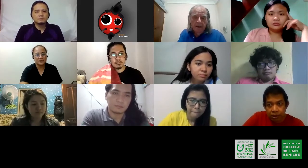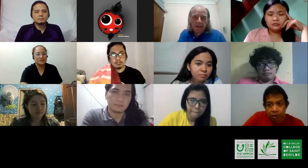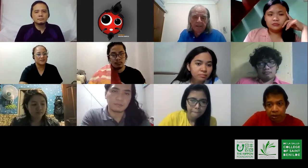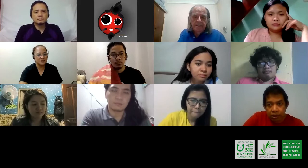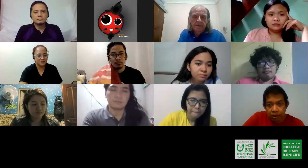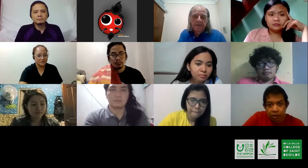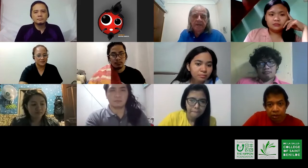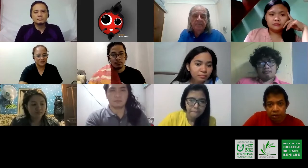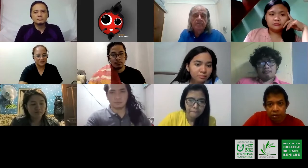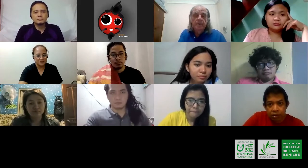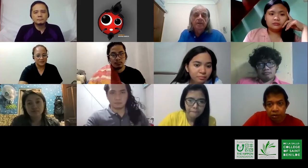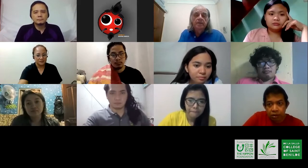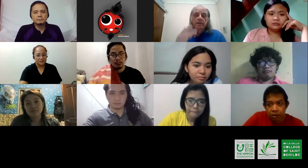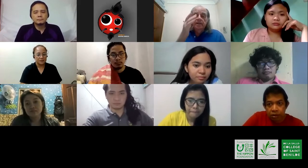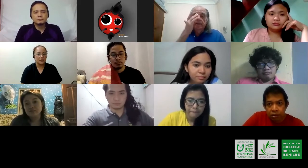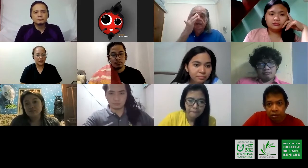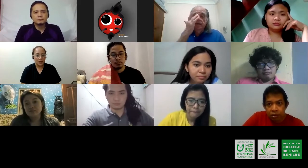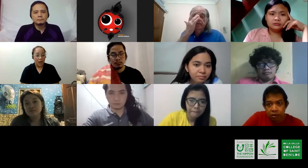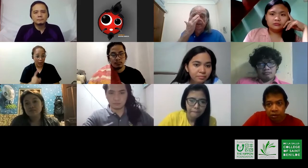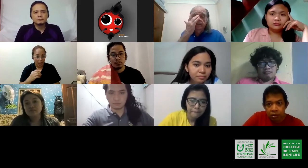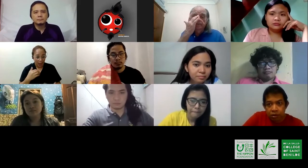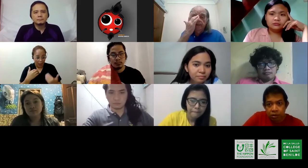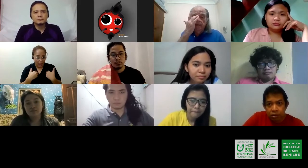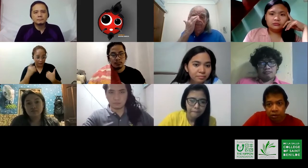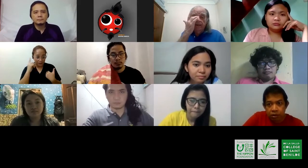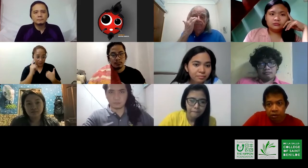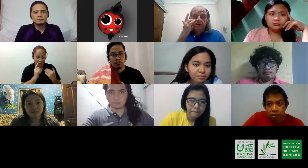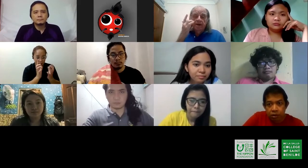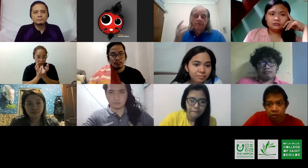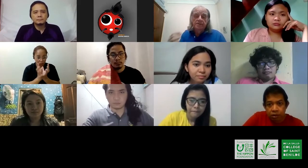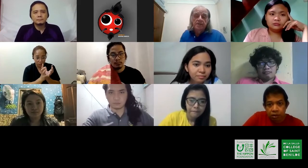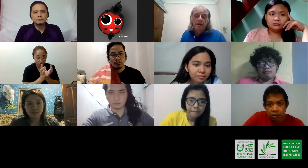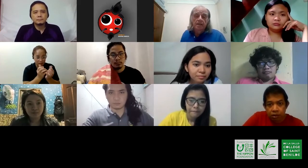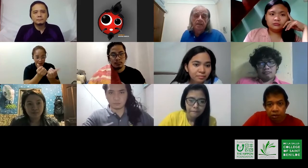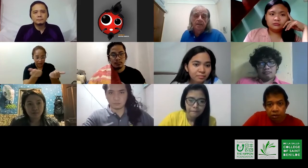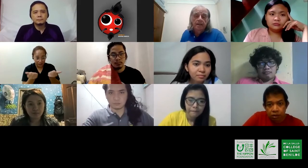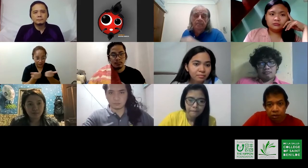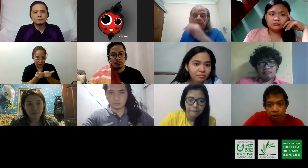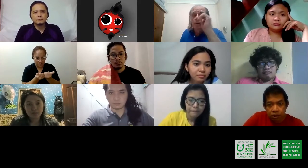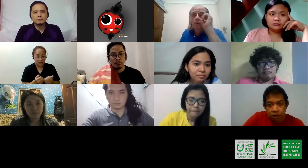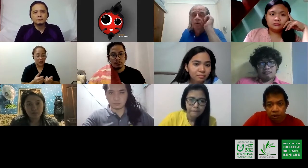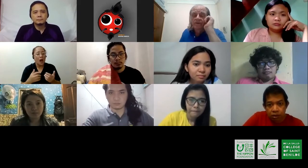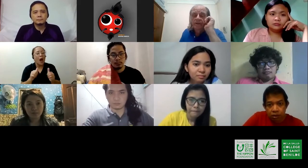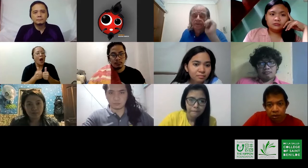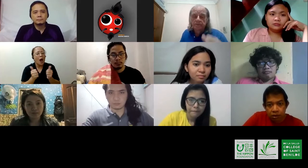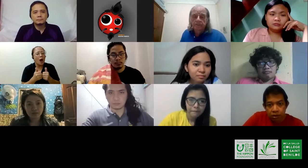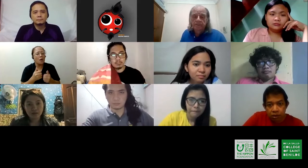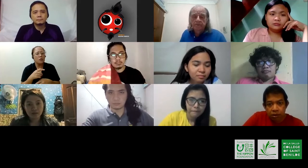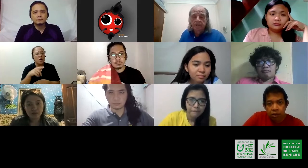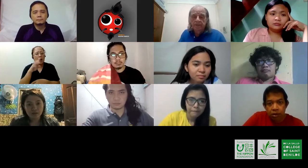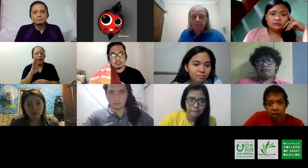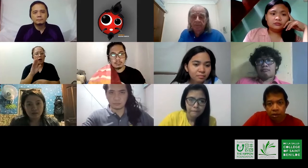Is there a deaf community in the area? How about Providence Island and Bangkor Village? Is there a deaf